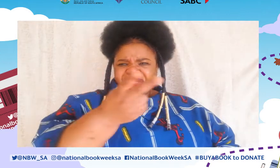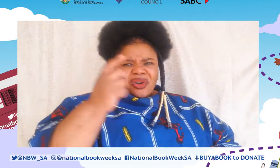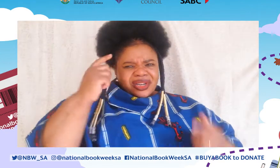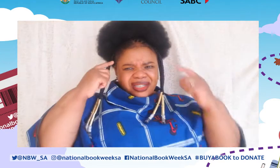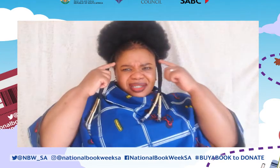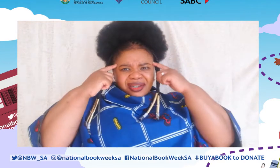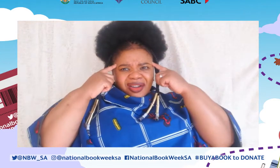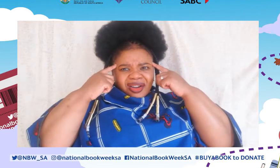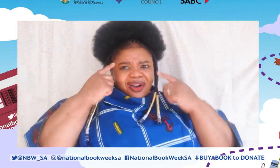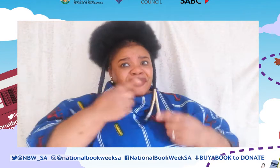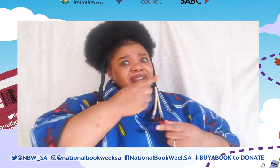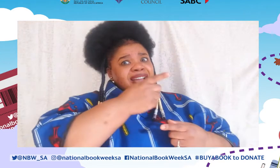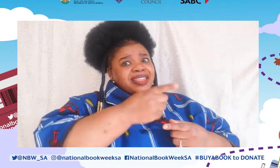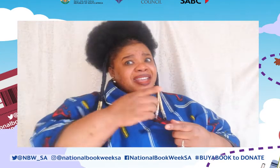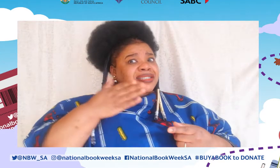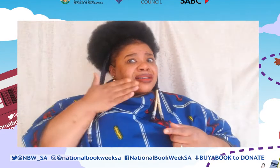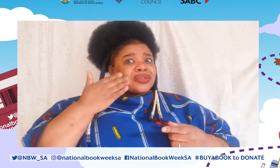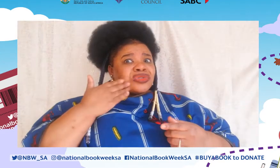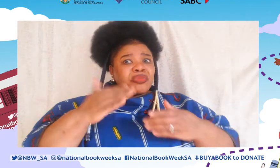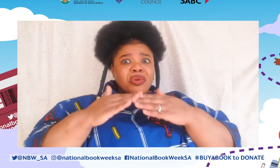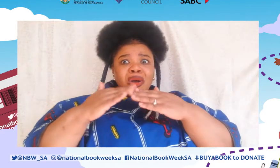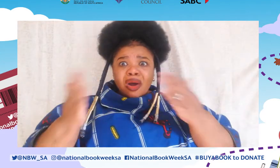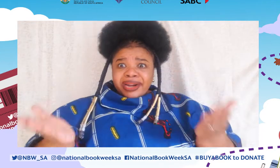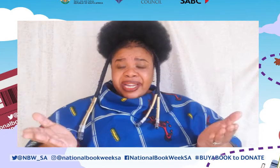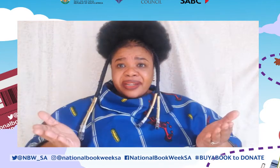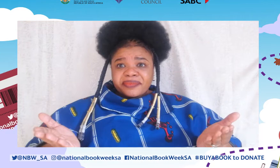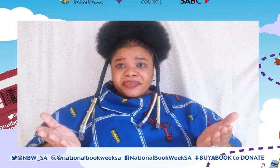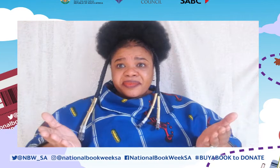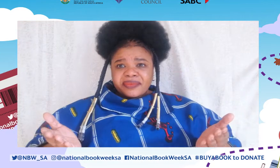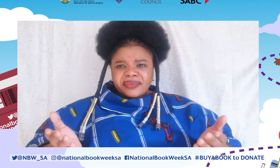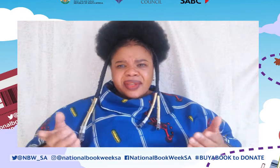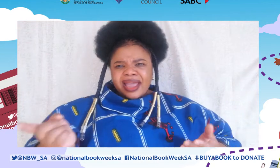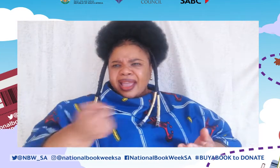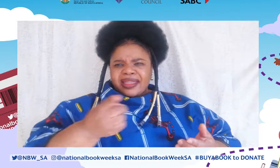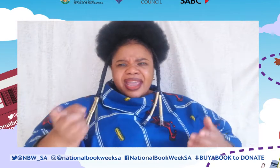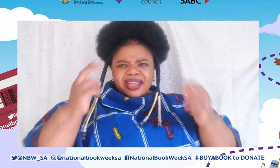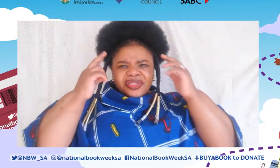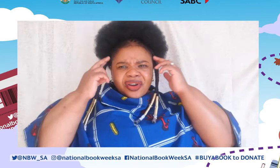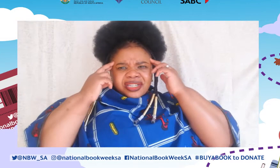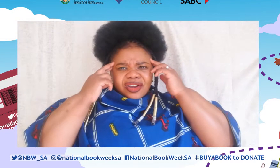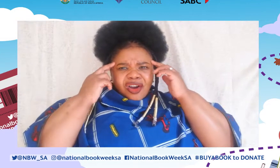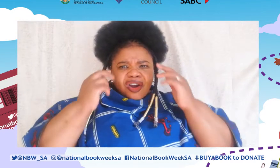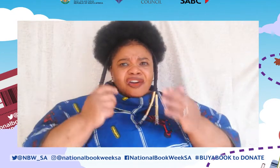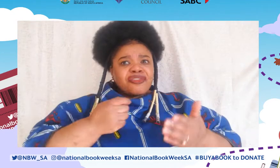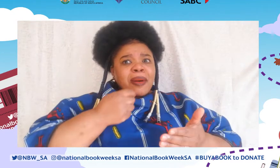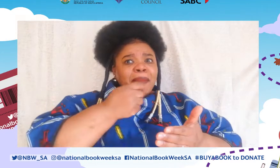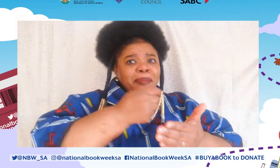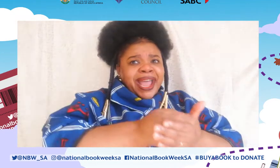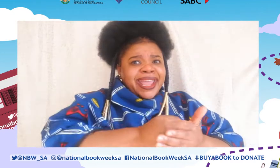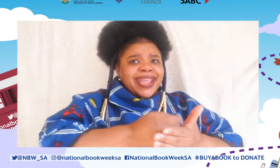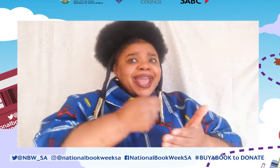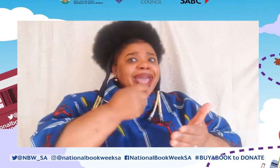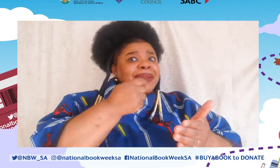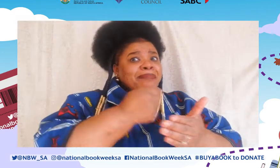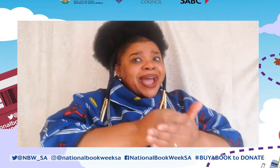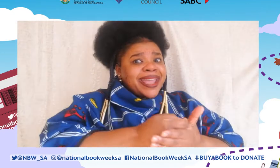They thought of this soup only. They thought of